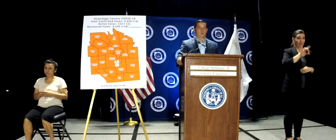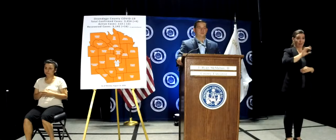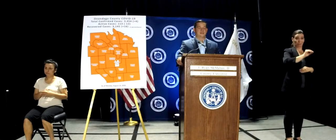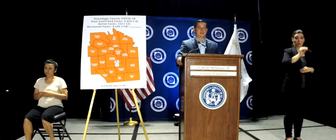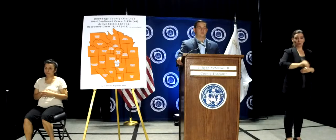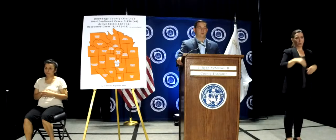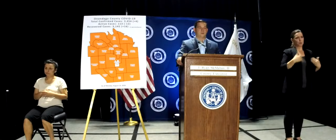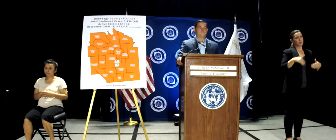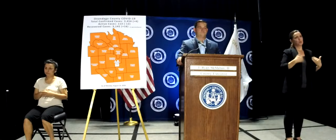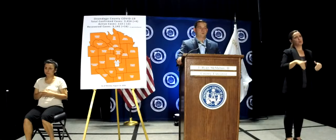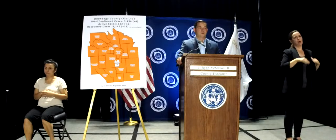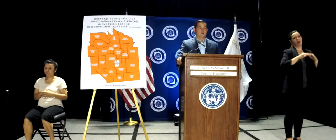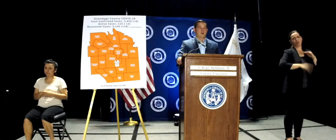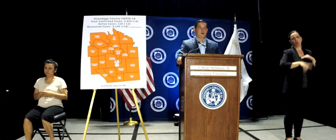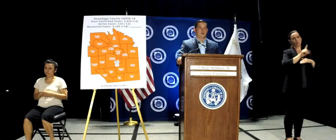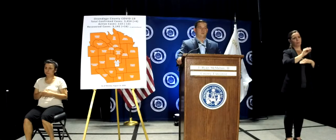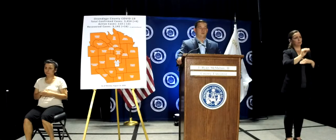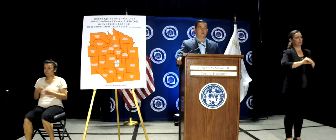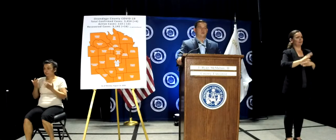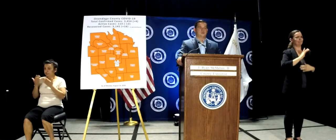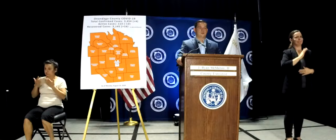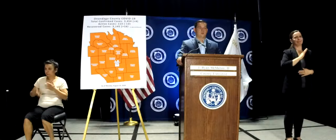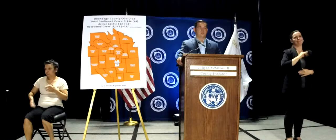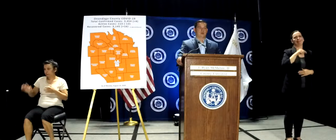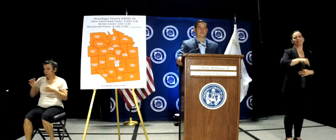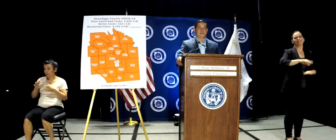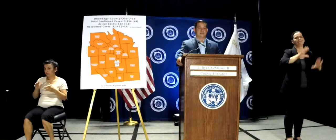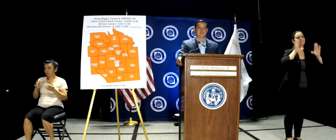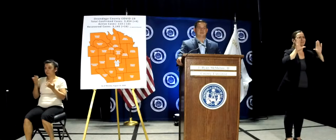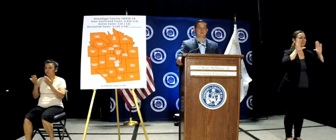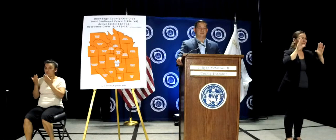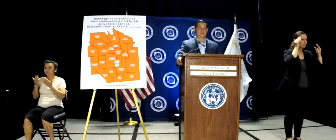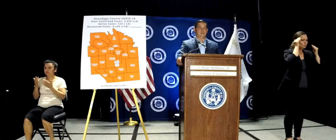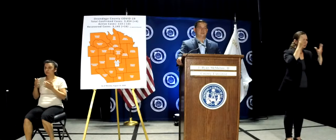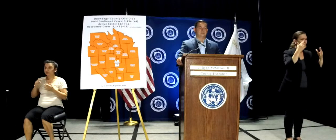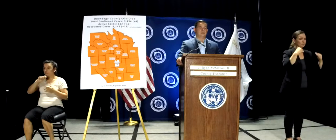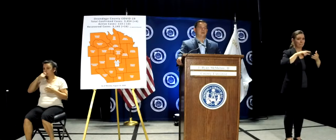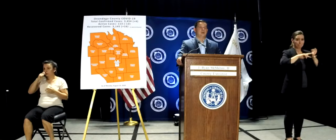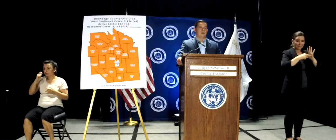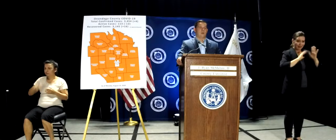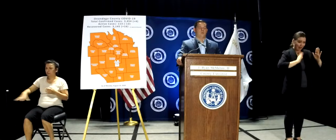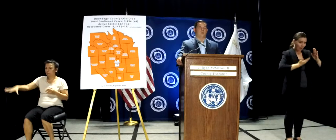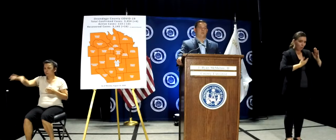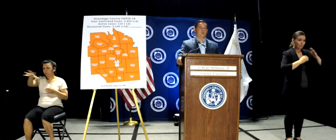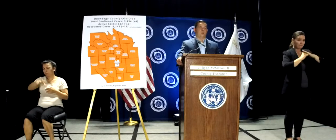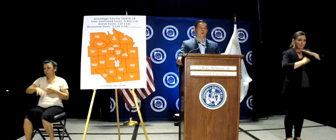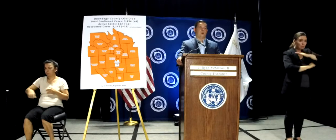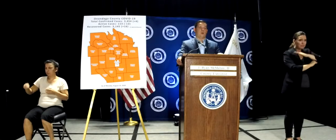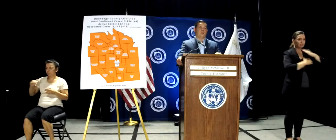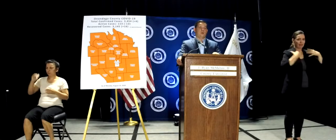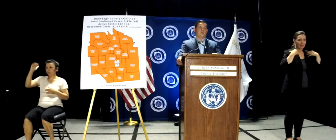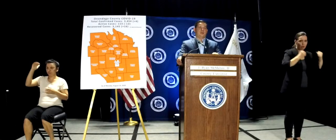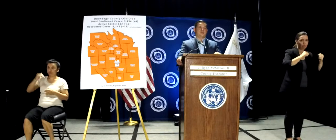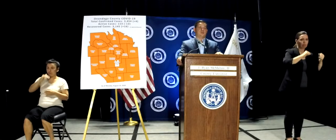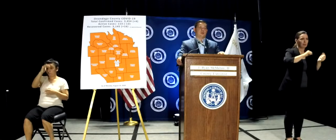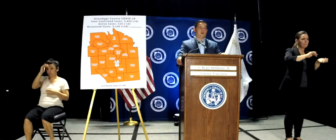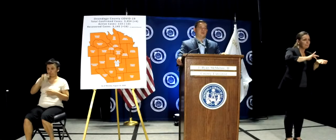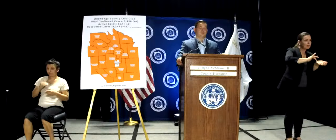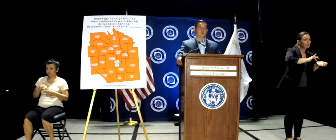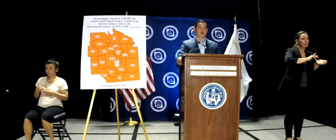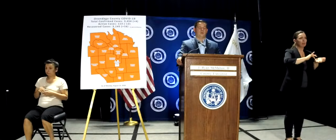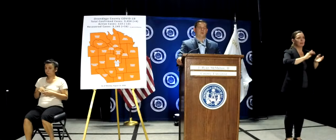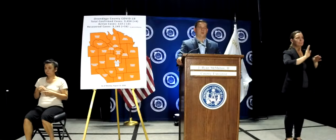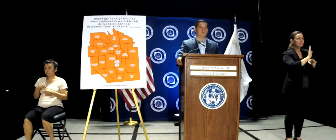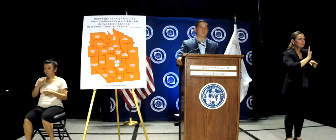to school? We'll test everybody, the adults, and then we try to test the teens, and then we put in protocol with testing